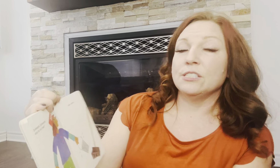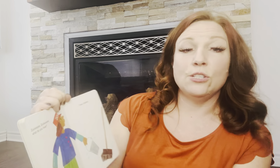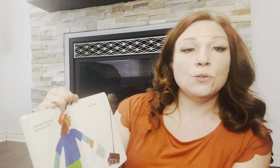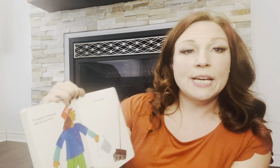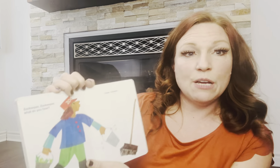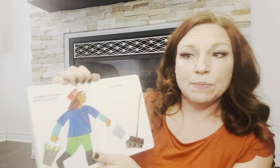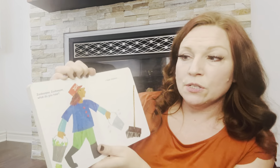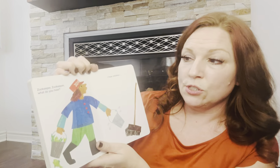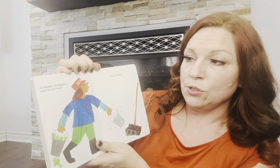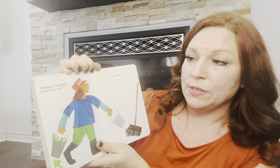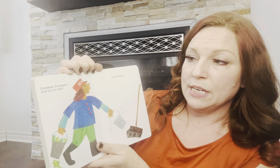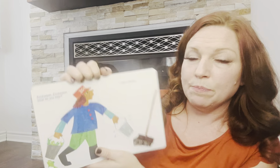Zookeeper,